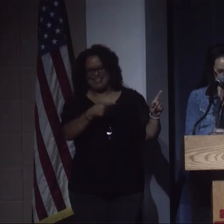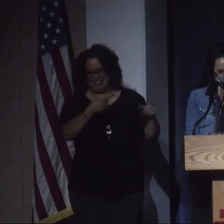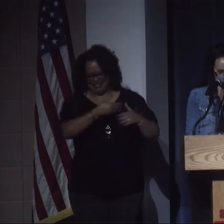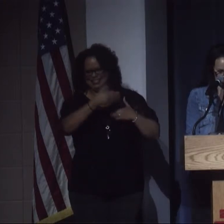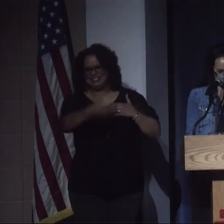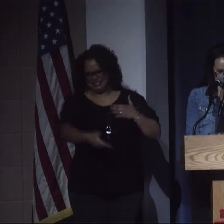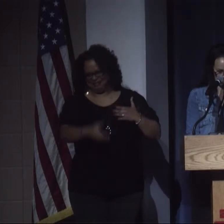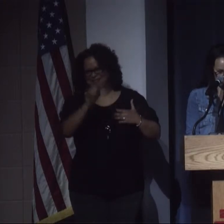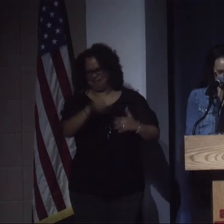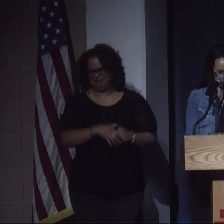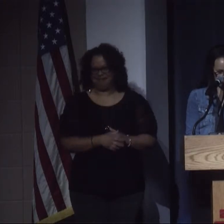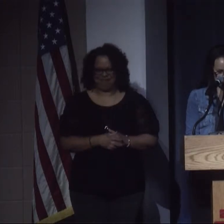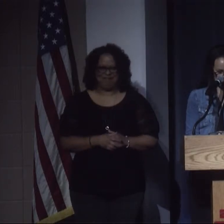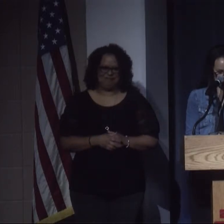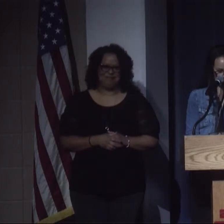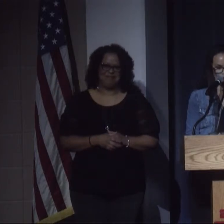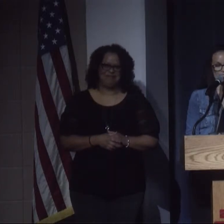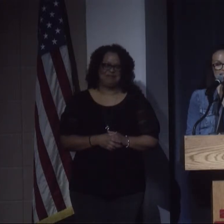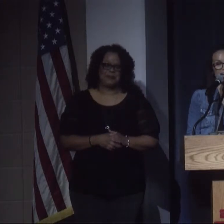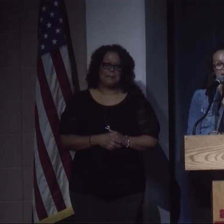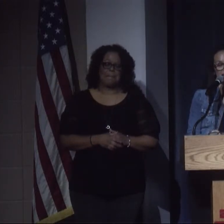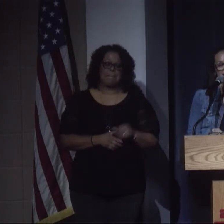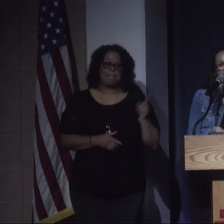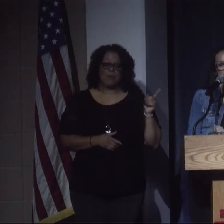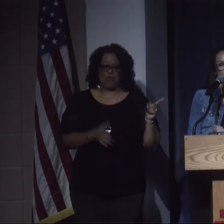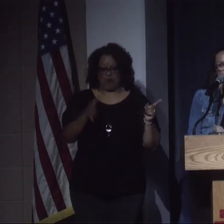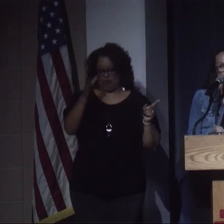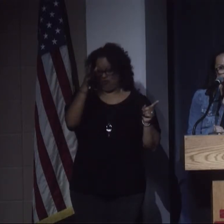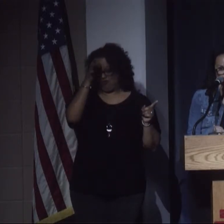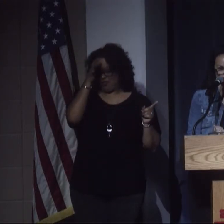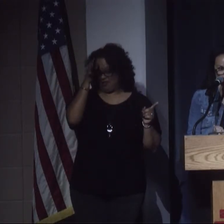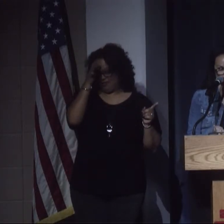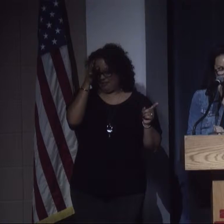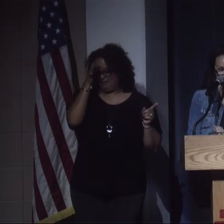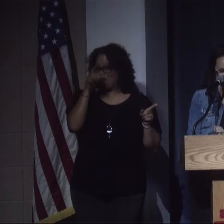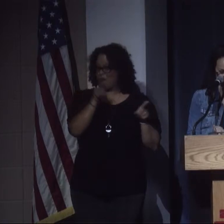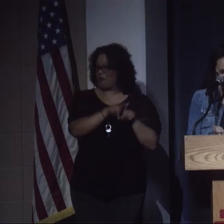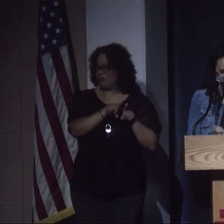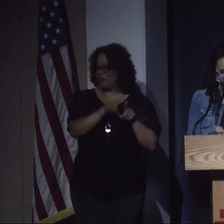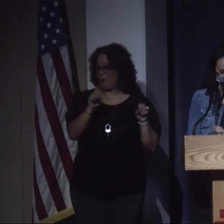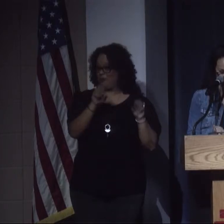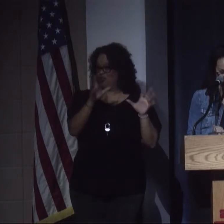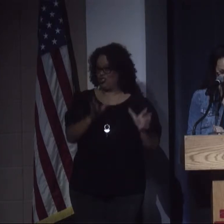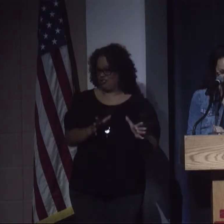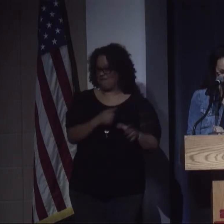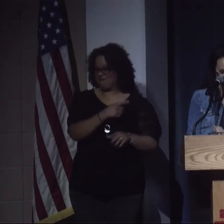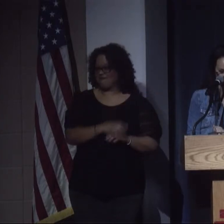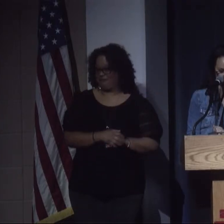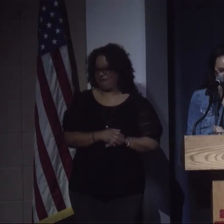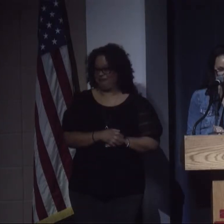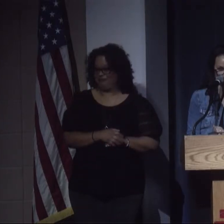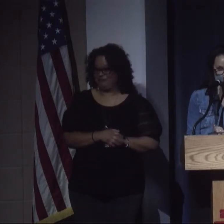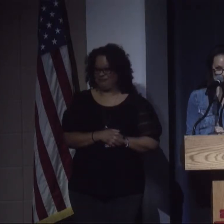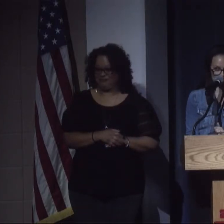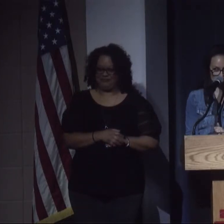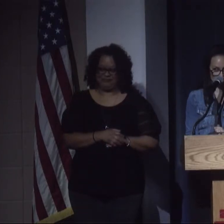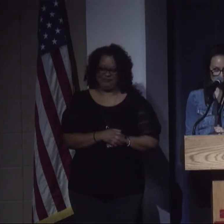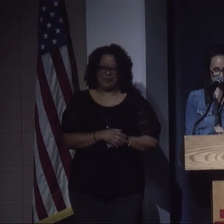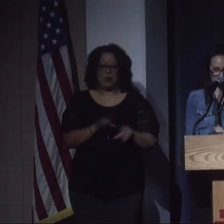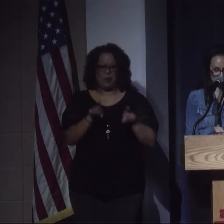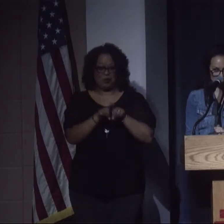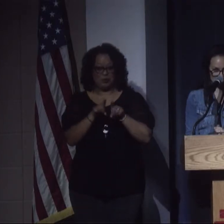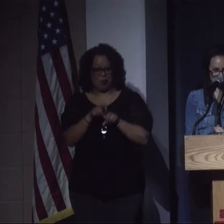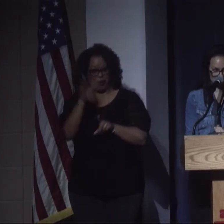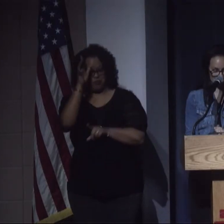next. So her dad is also a magician, as well as her